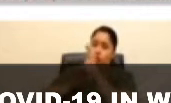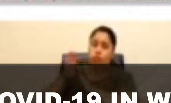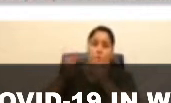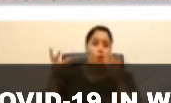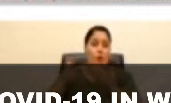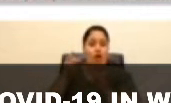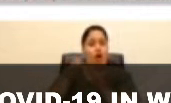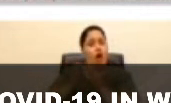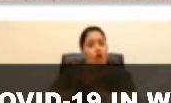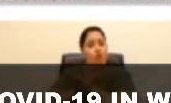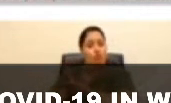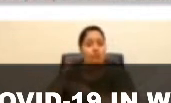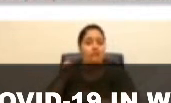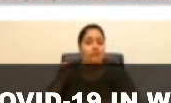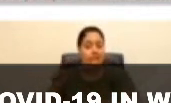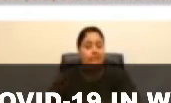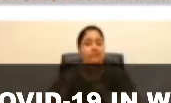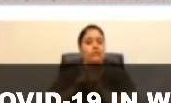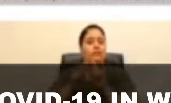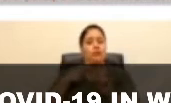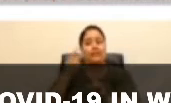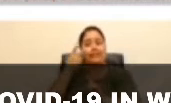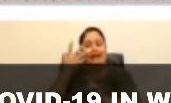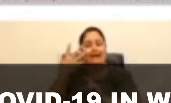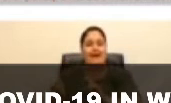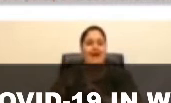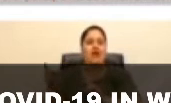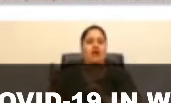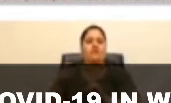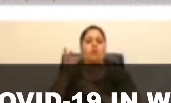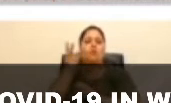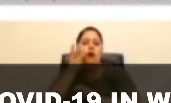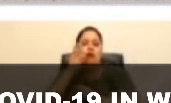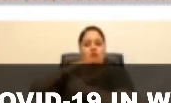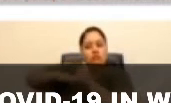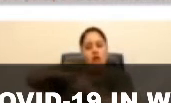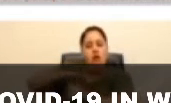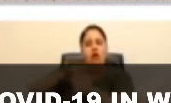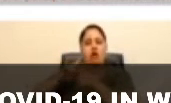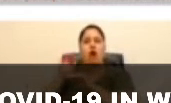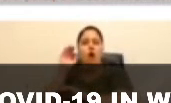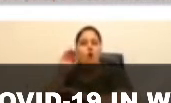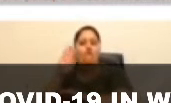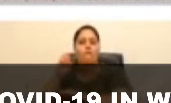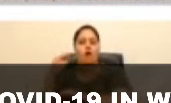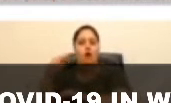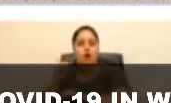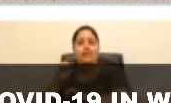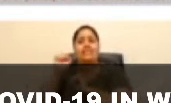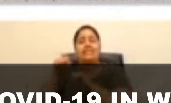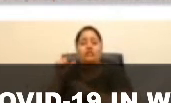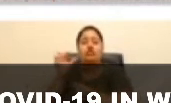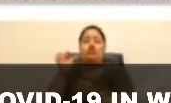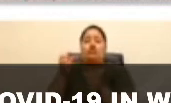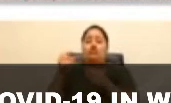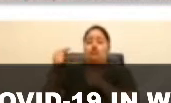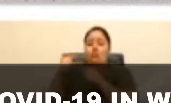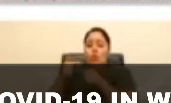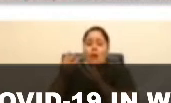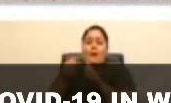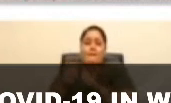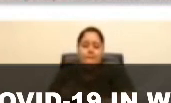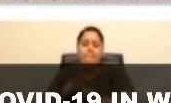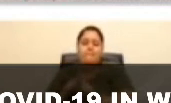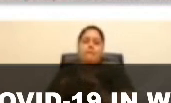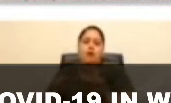we are starting to see increases in Cape Winelands, in Overberg, and although the numbers are a lot smaller, also in Central